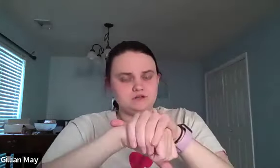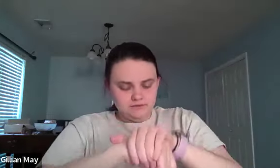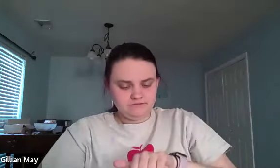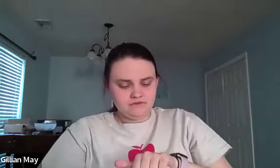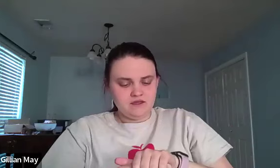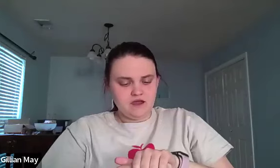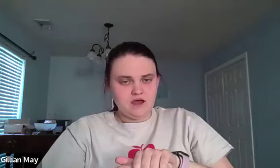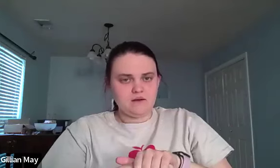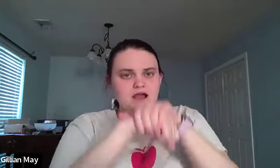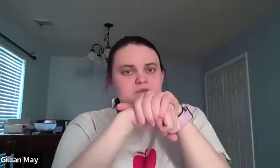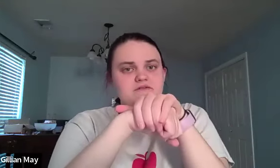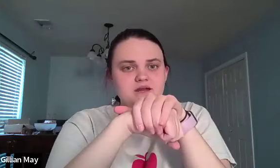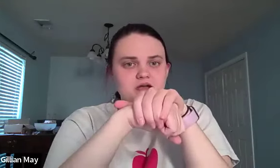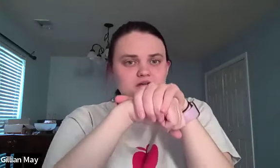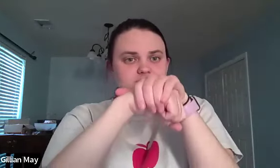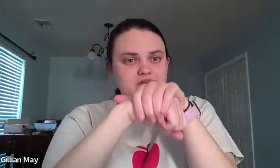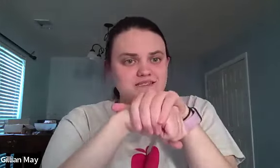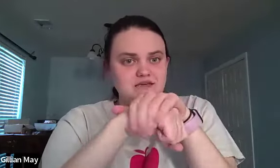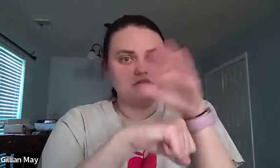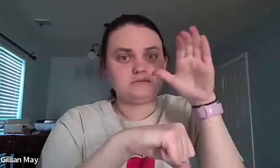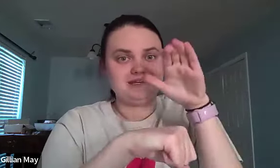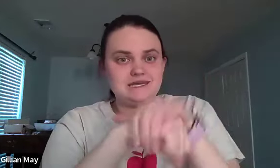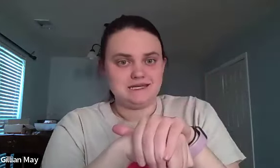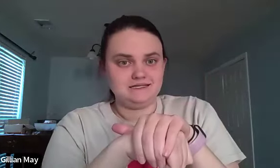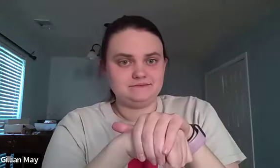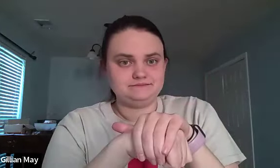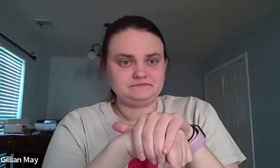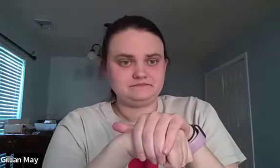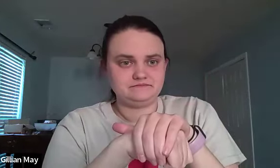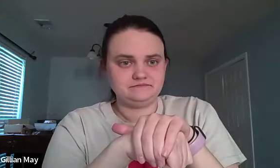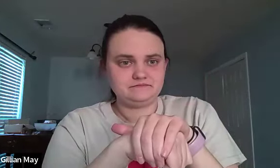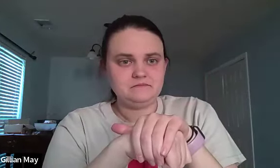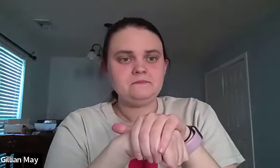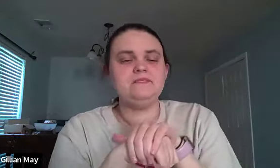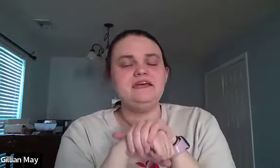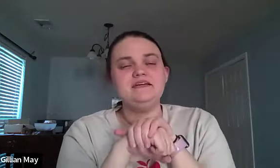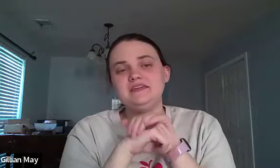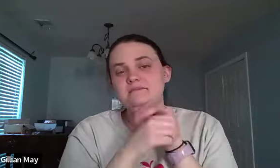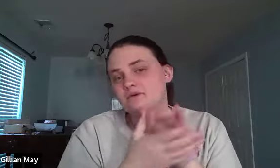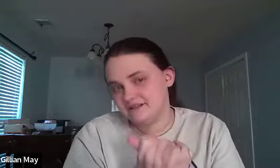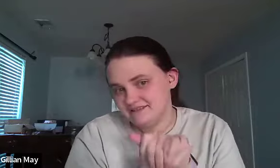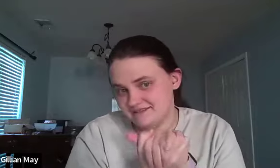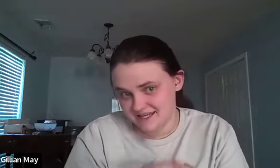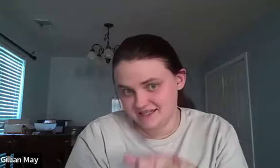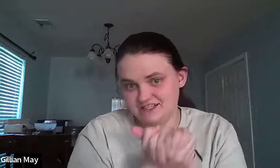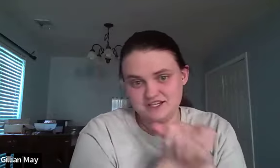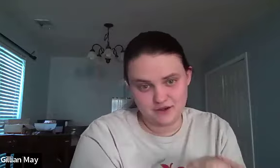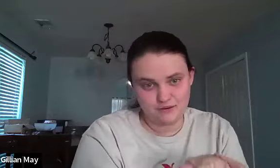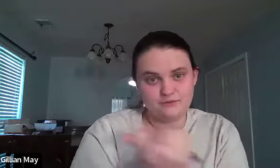sternum. I'm having it up higher so you guys can see it better, but night. The important thing to know